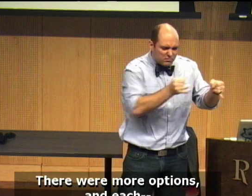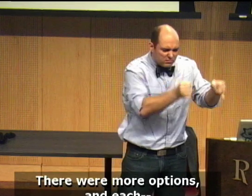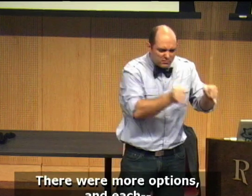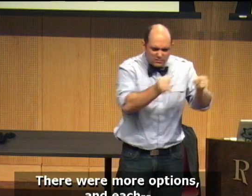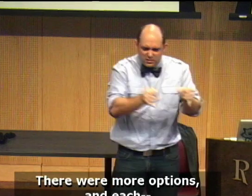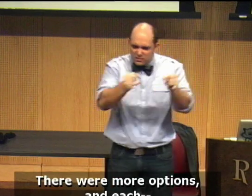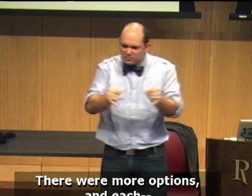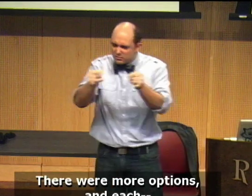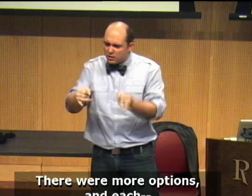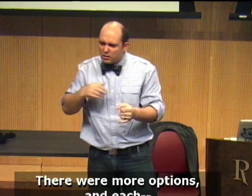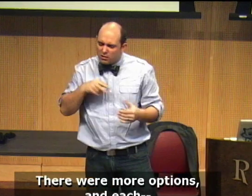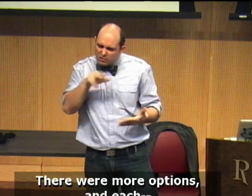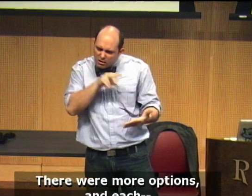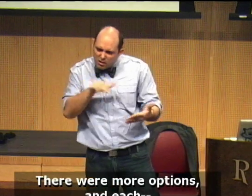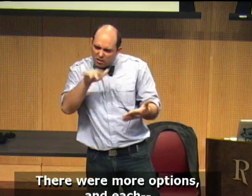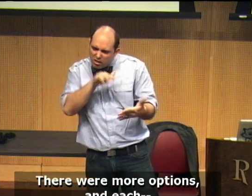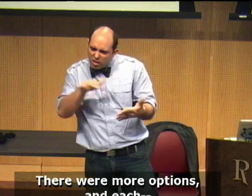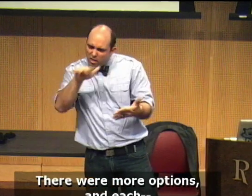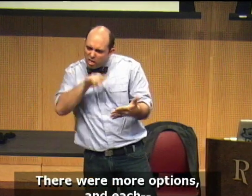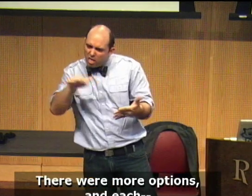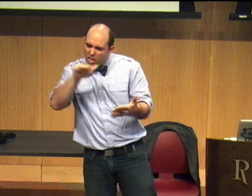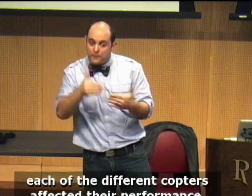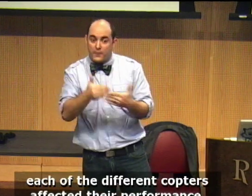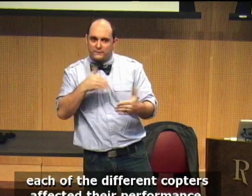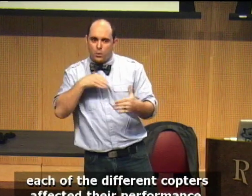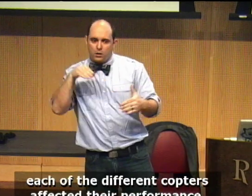options, and each of the different